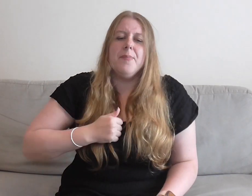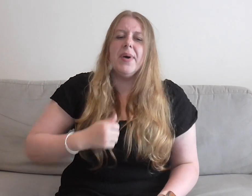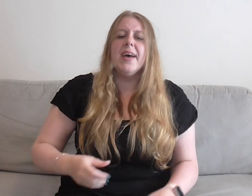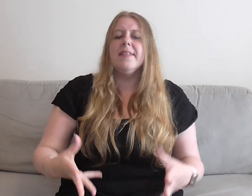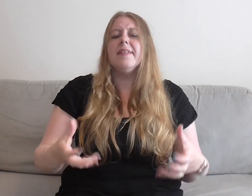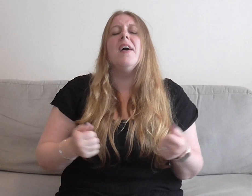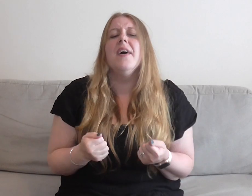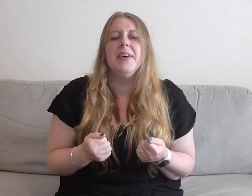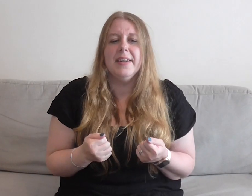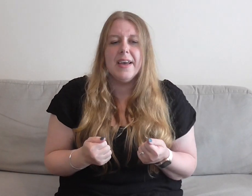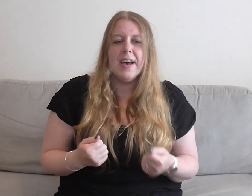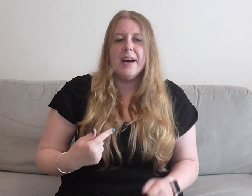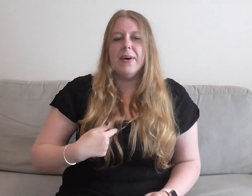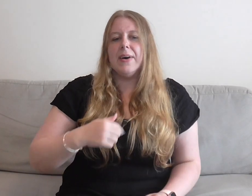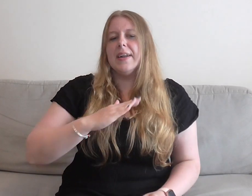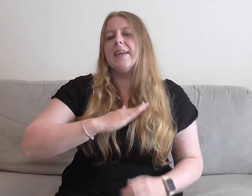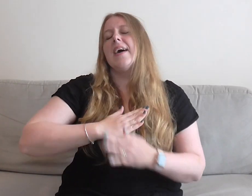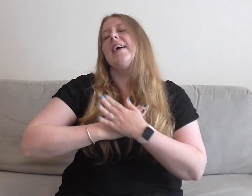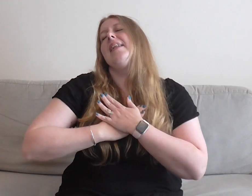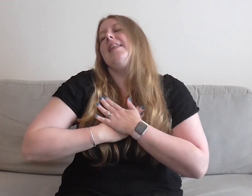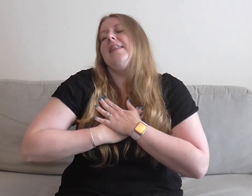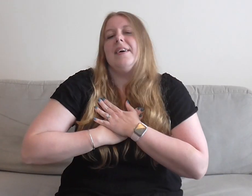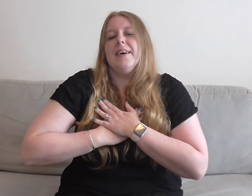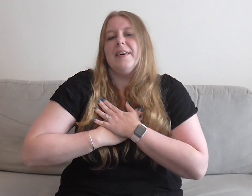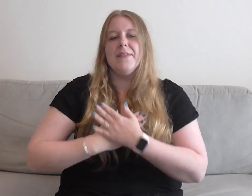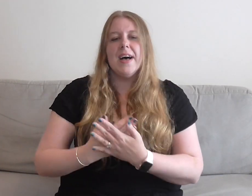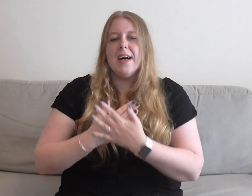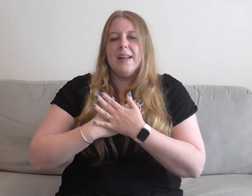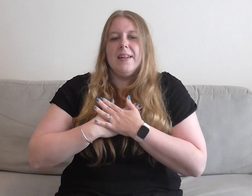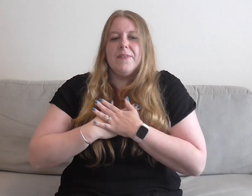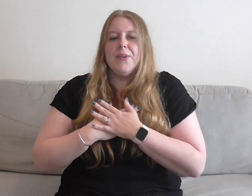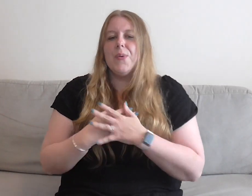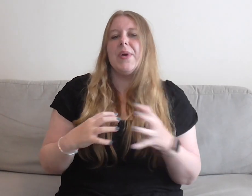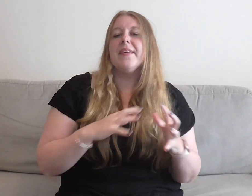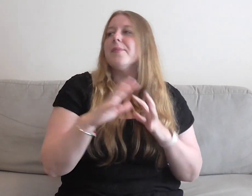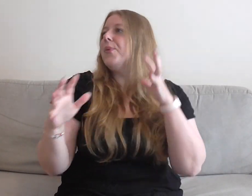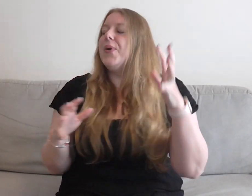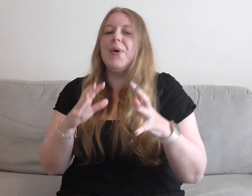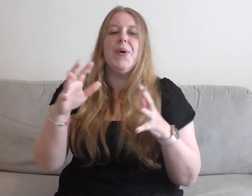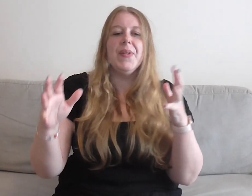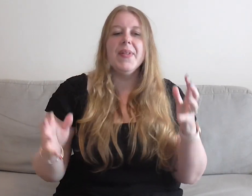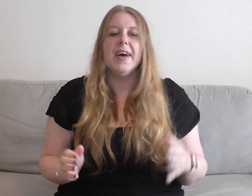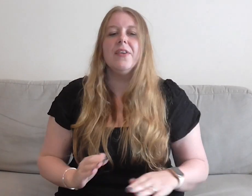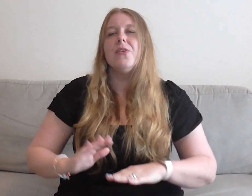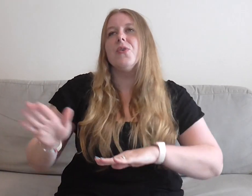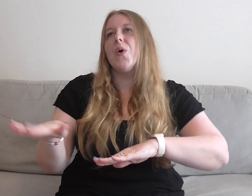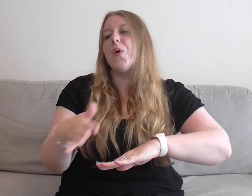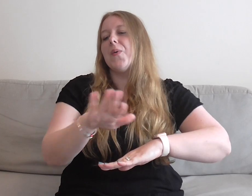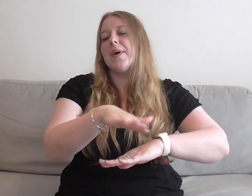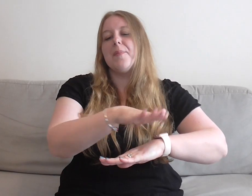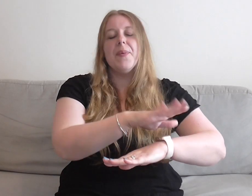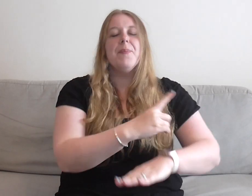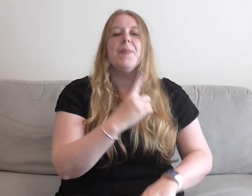my turn Wouldn't I love Love to explore That shore above